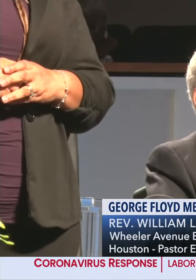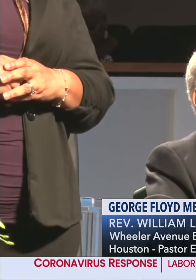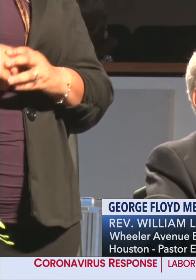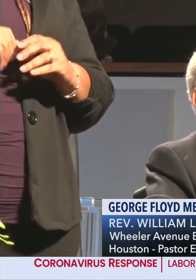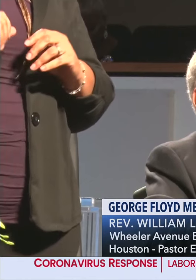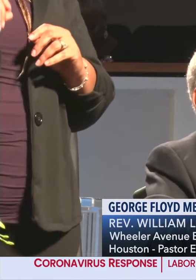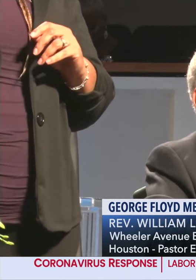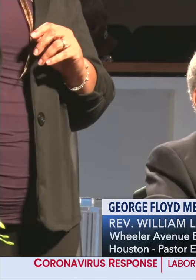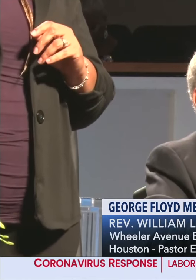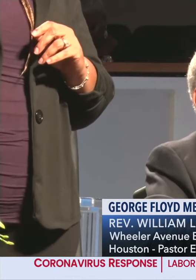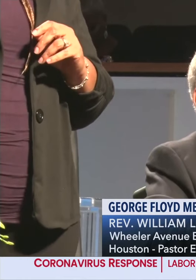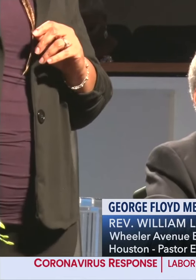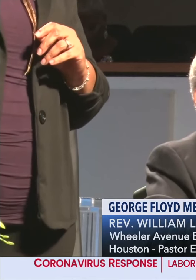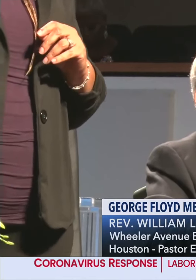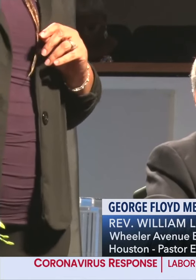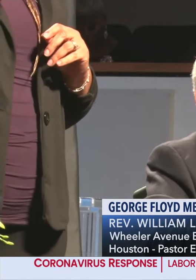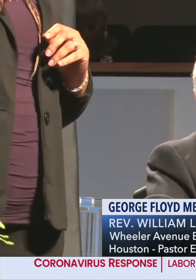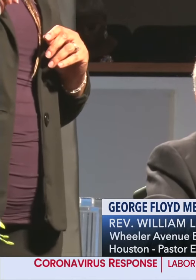First of all,